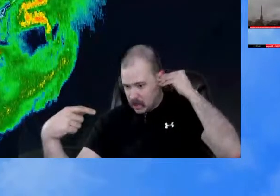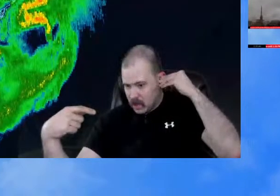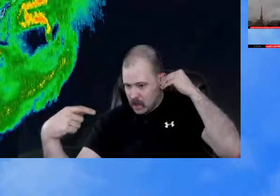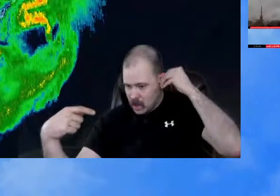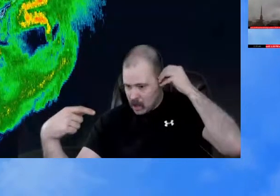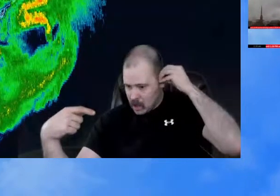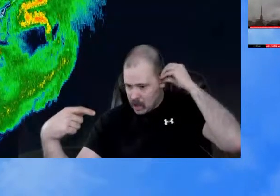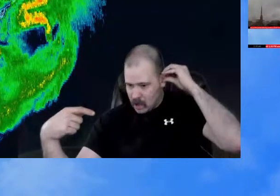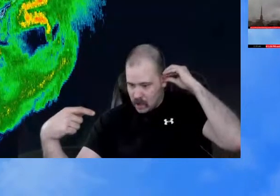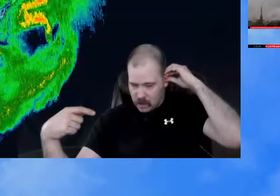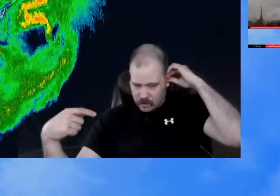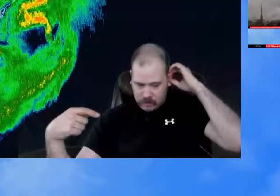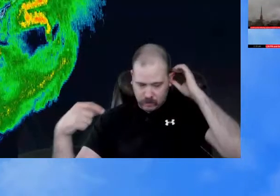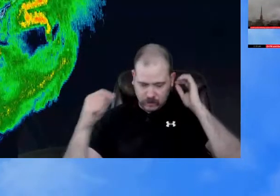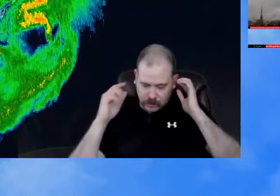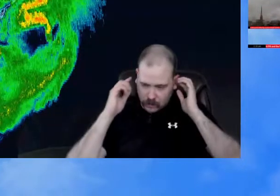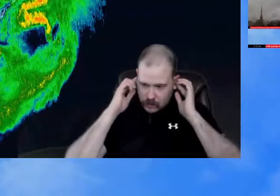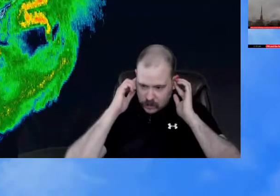windy here.